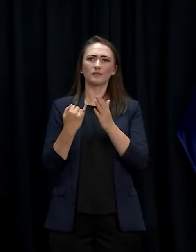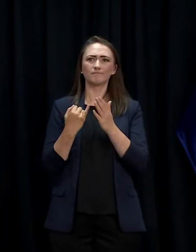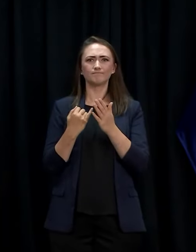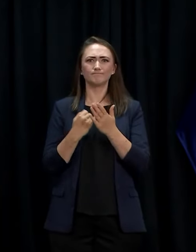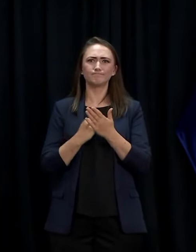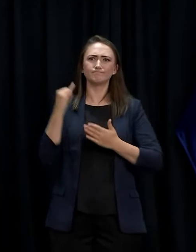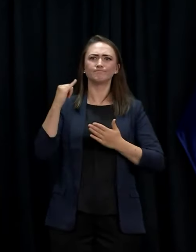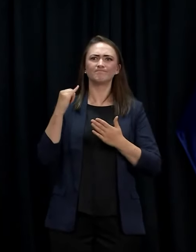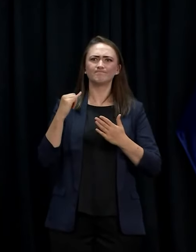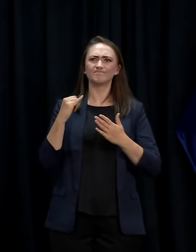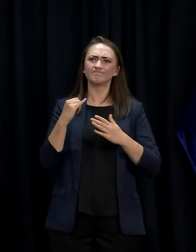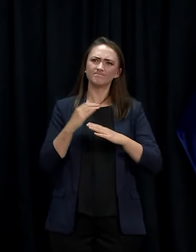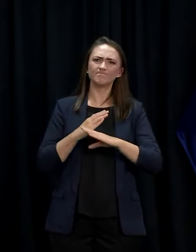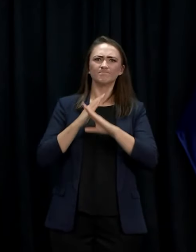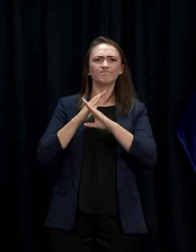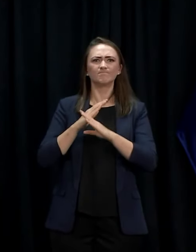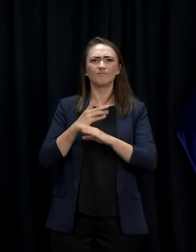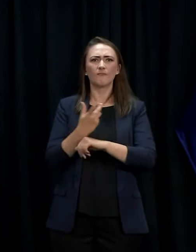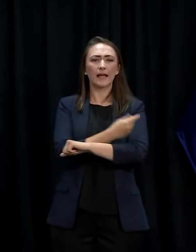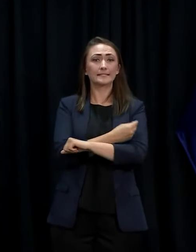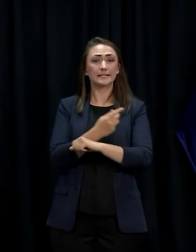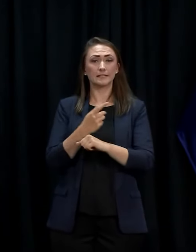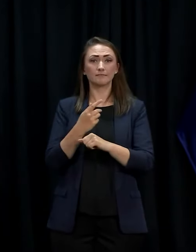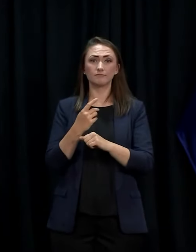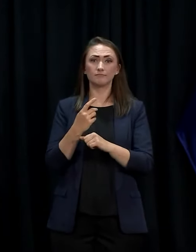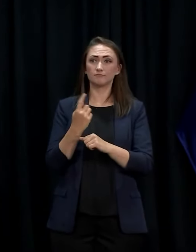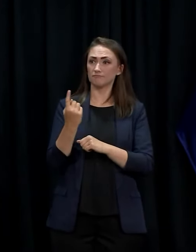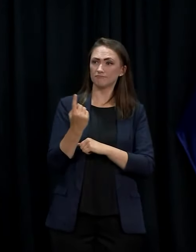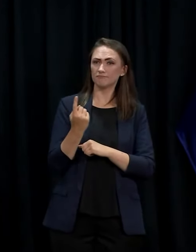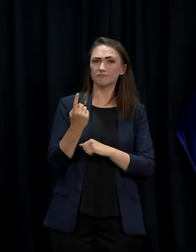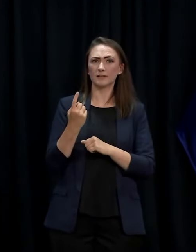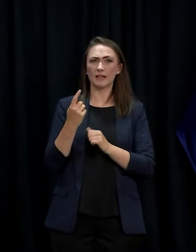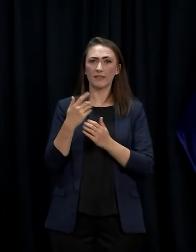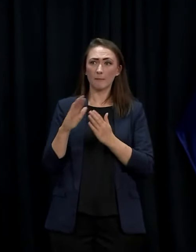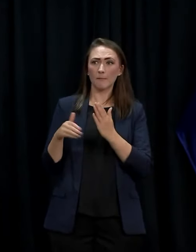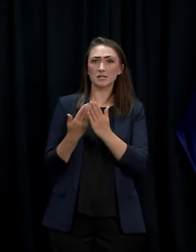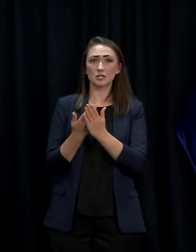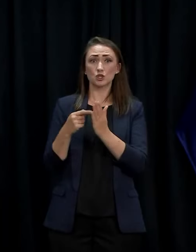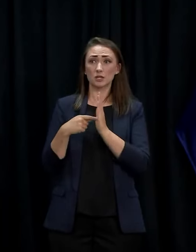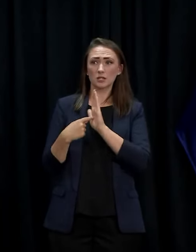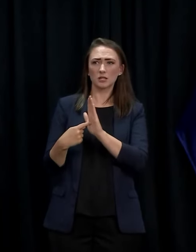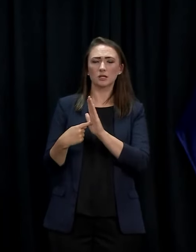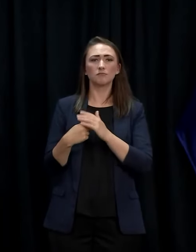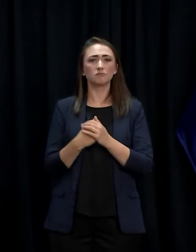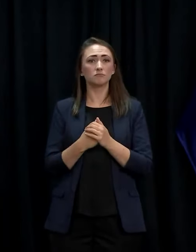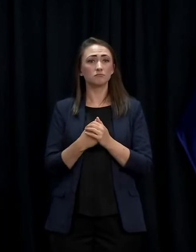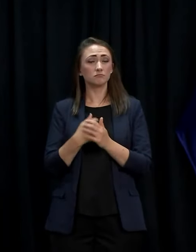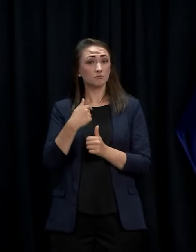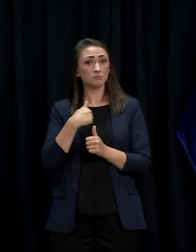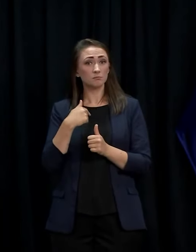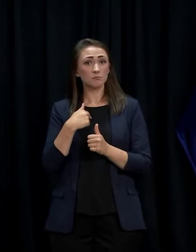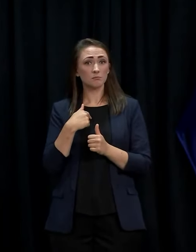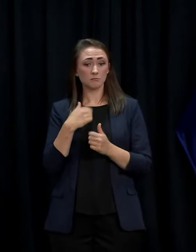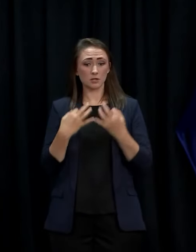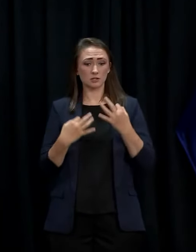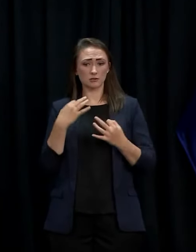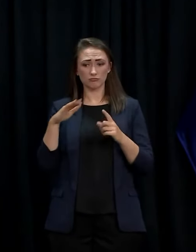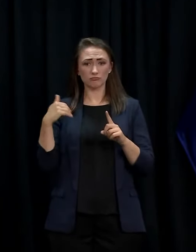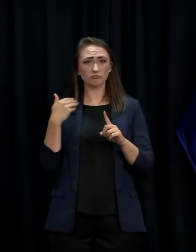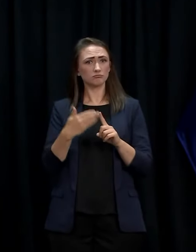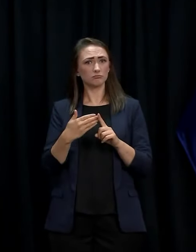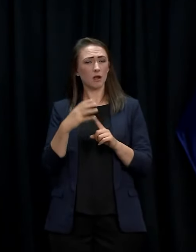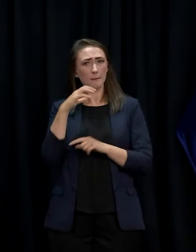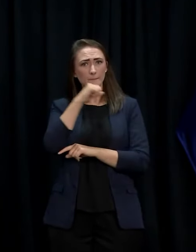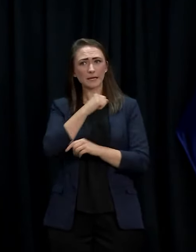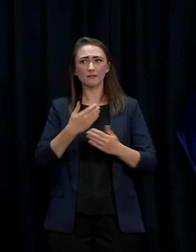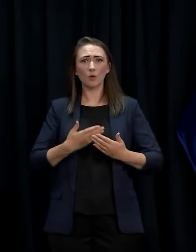as a longish-serving parliamentarian now, I passionately believe in the right of every citizen, including those